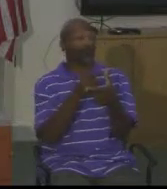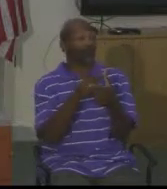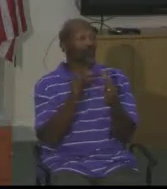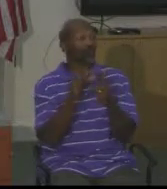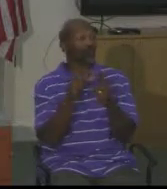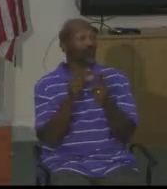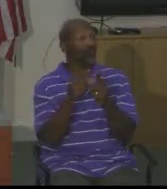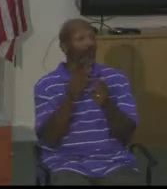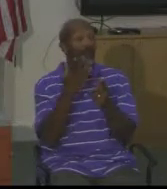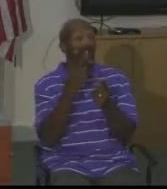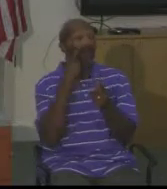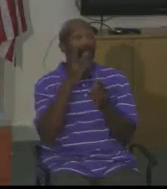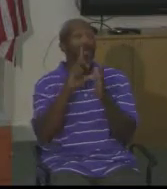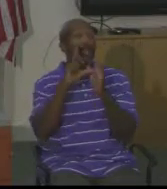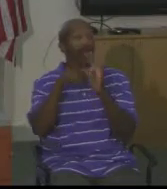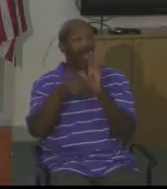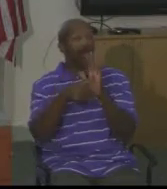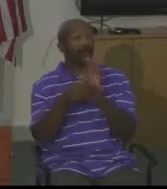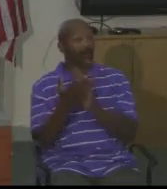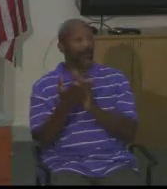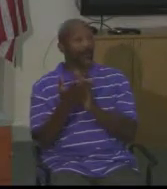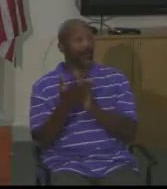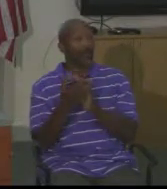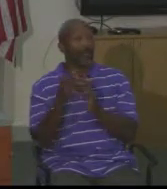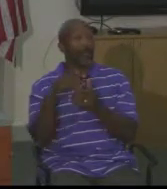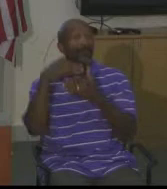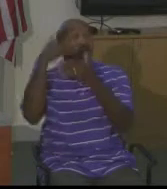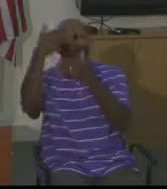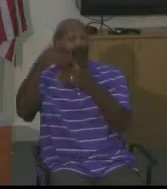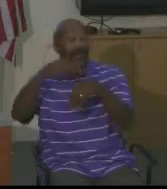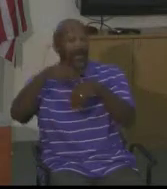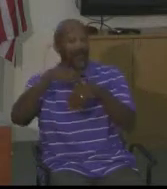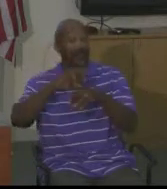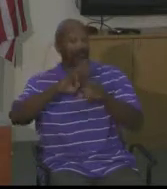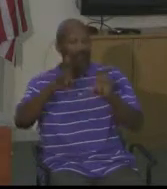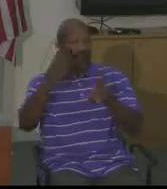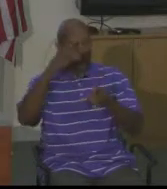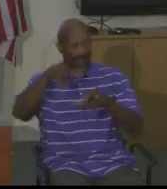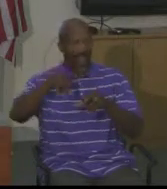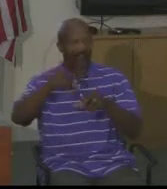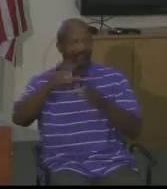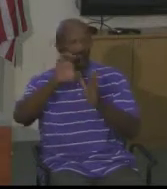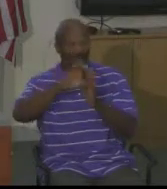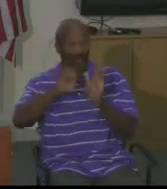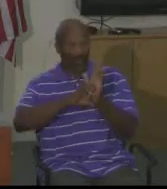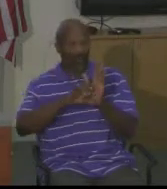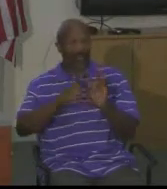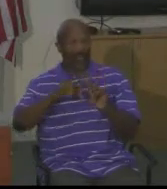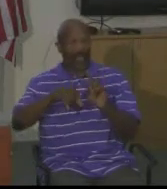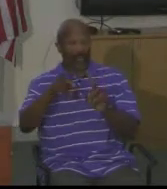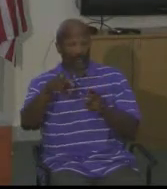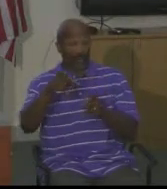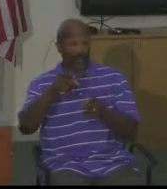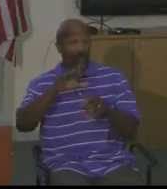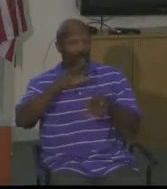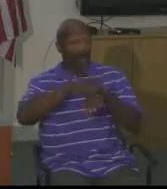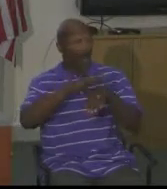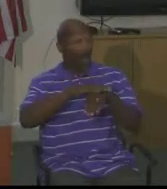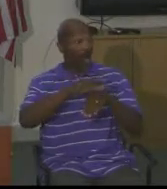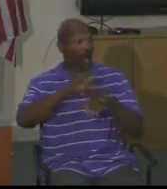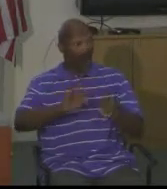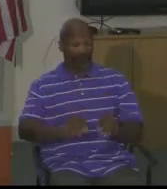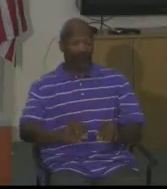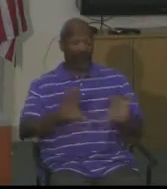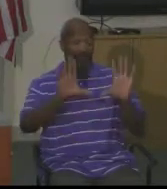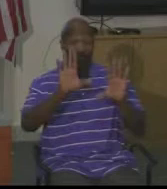now in case it shows up somewhere between now and the time we get to that section. But as soon as you turn your computer